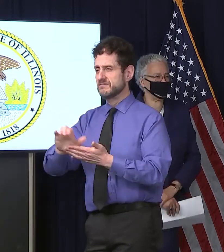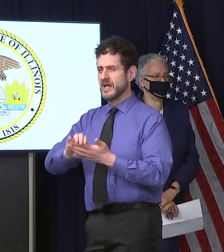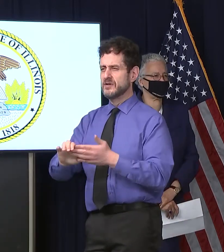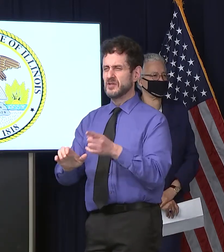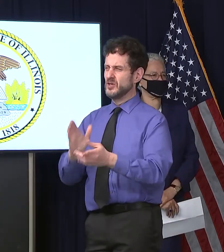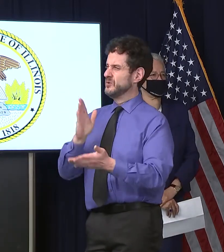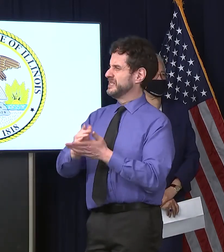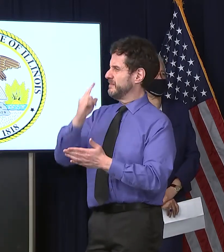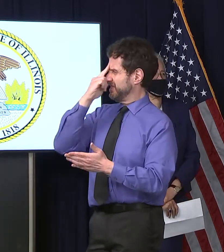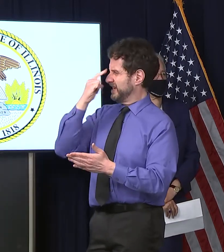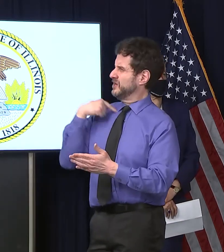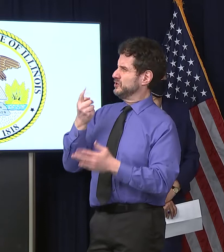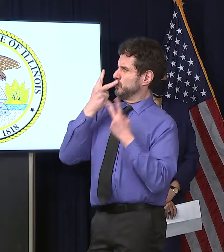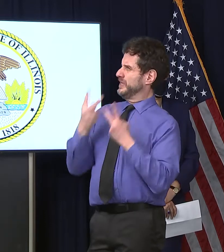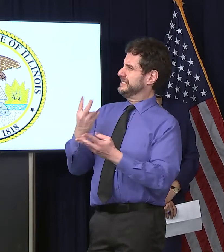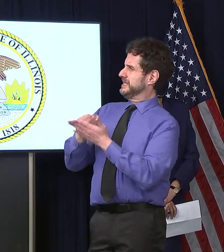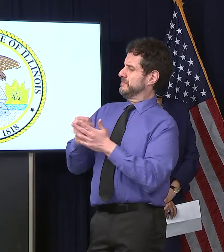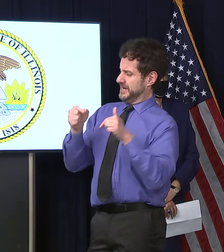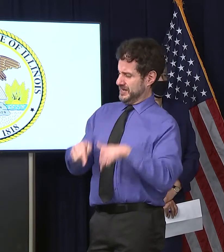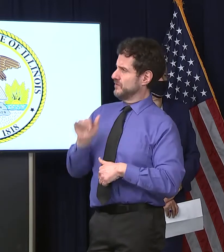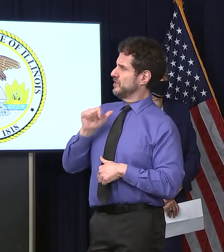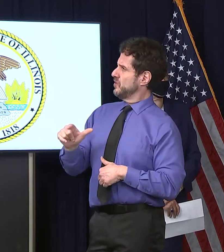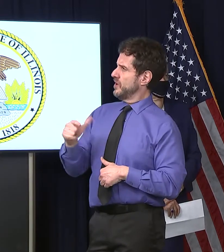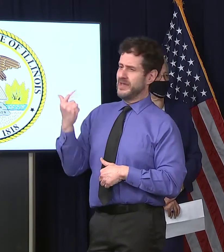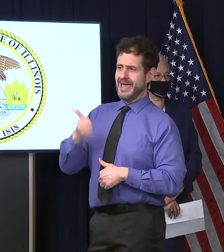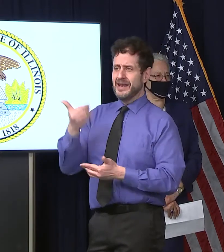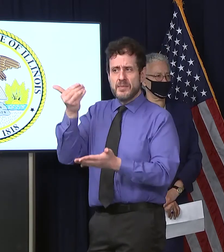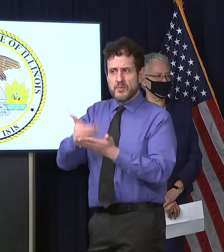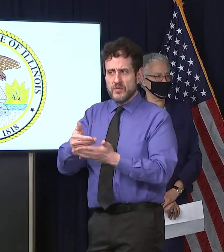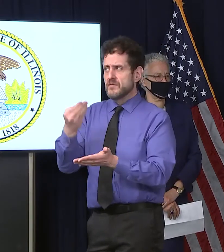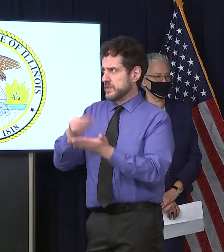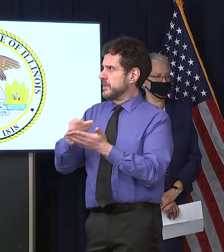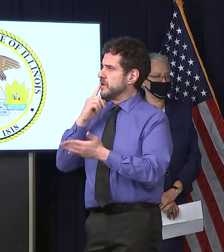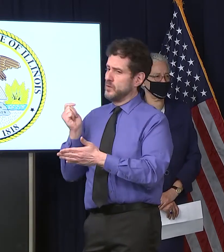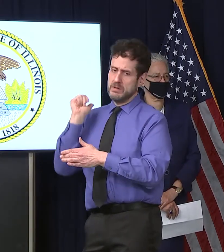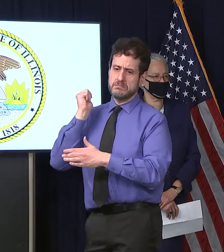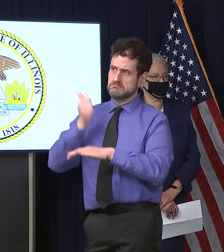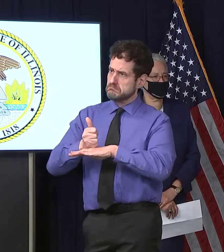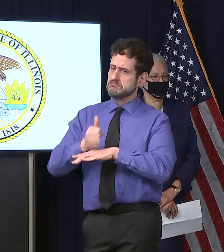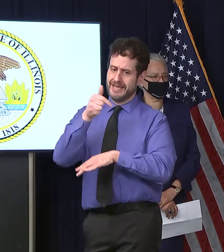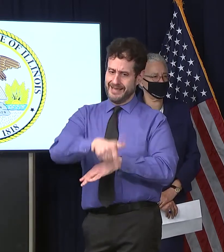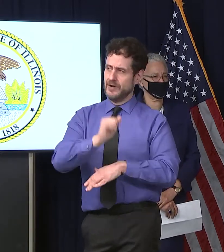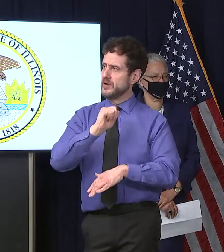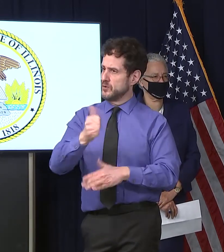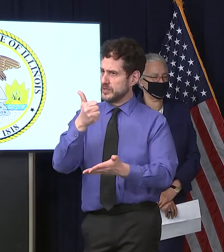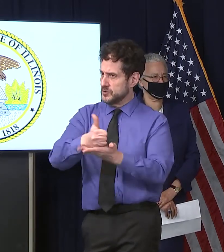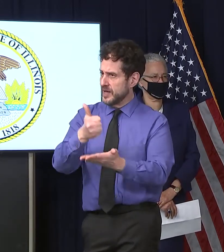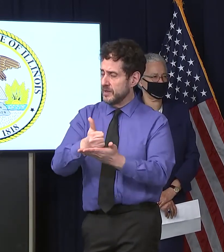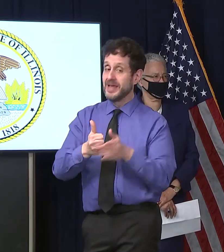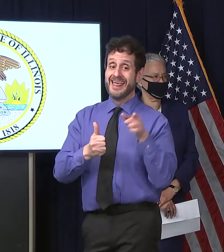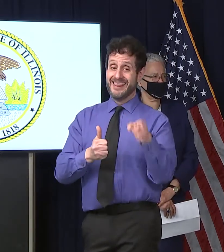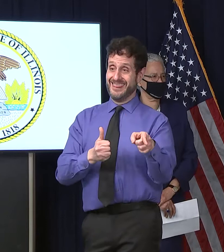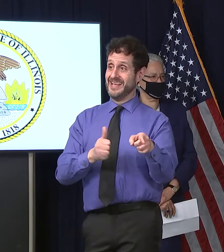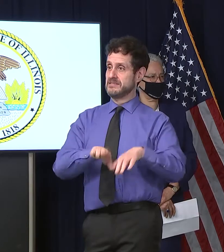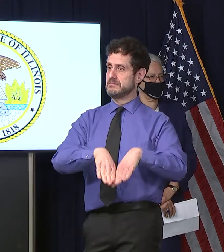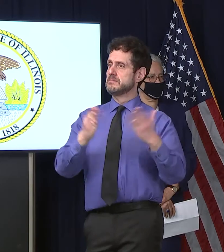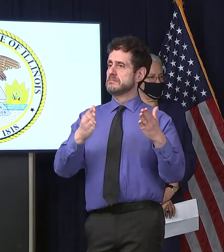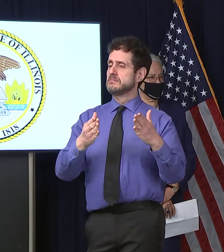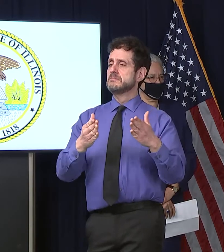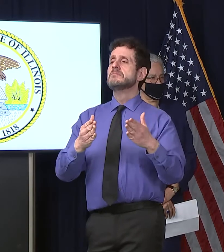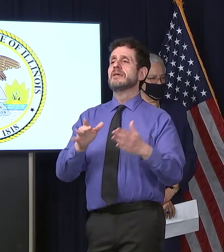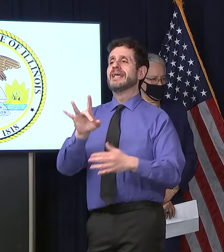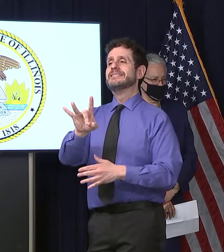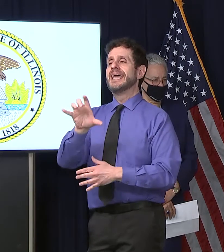we ever see any of that in Illinois? Is there any evidence that that money is going to make it here and make a difference? This is evidence of it. The $800